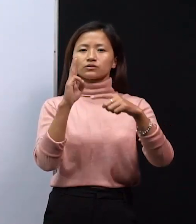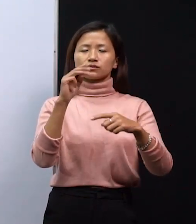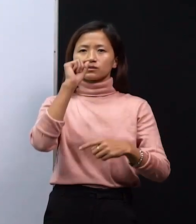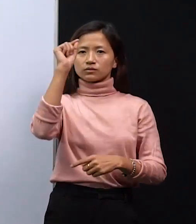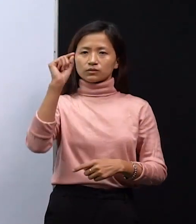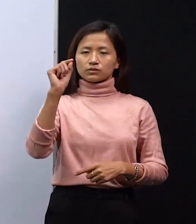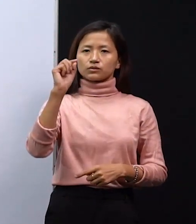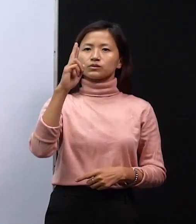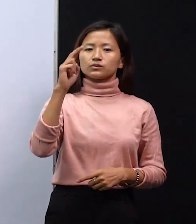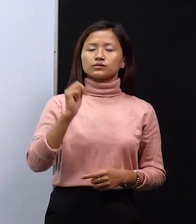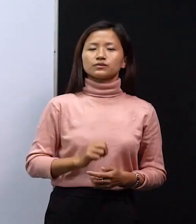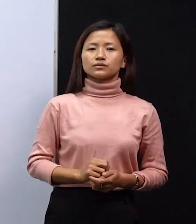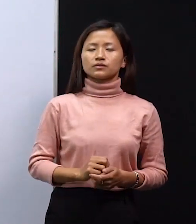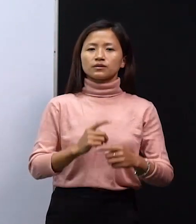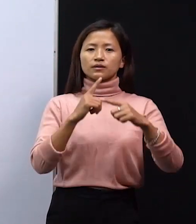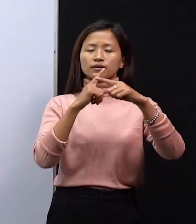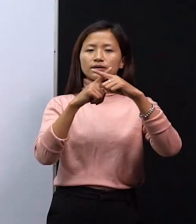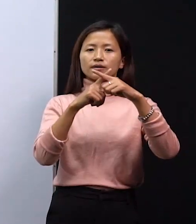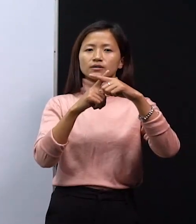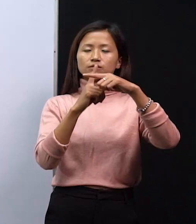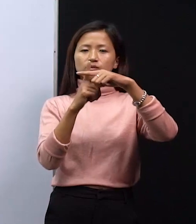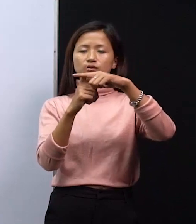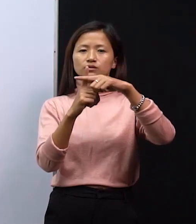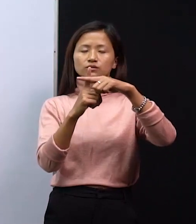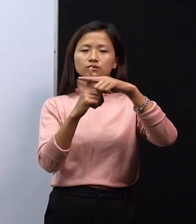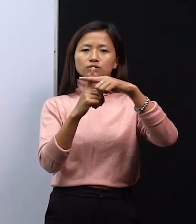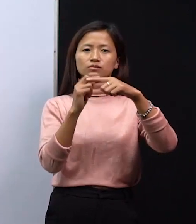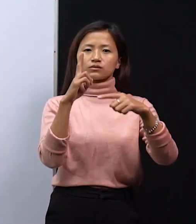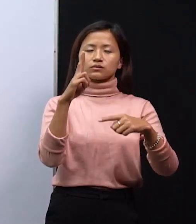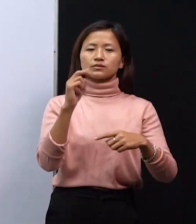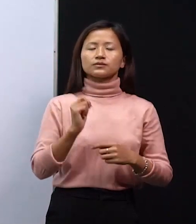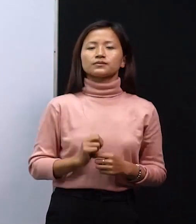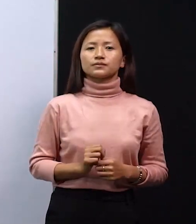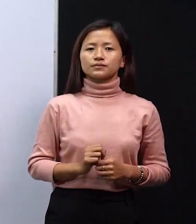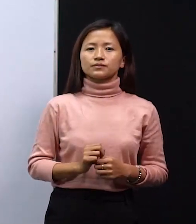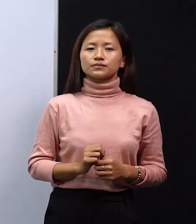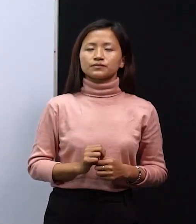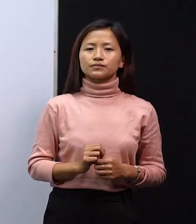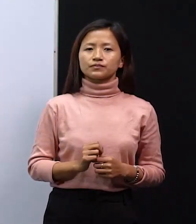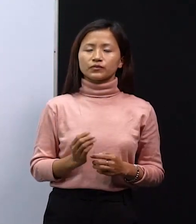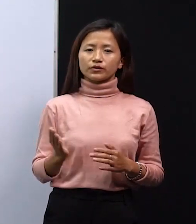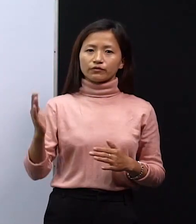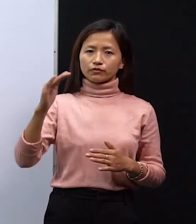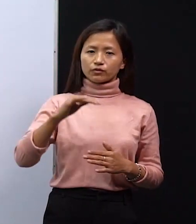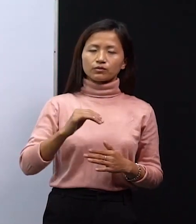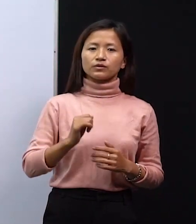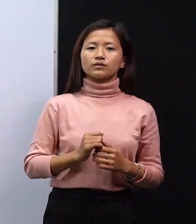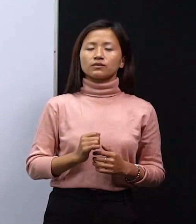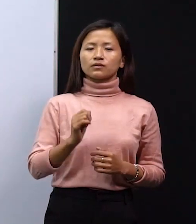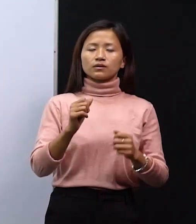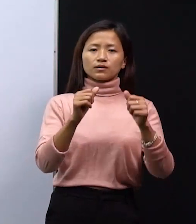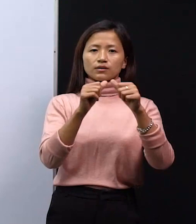And x plus 3 to the power 2 is in the form of